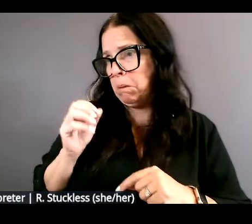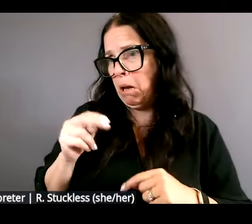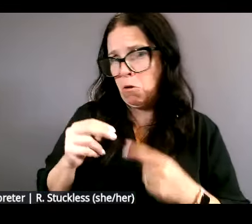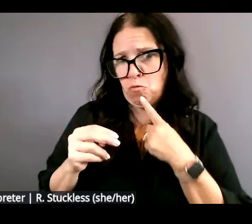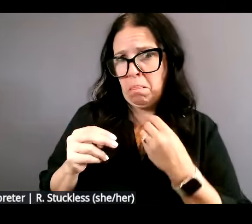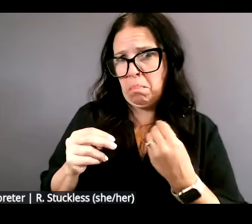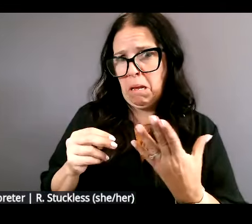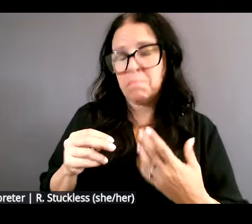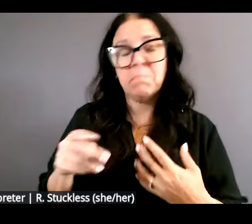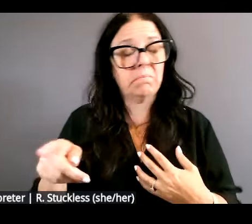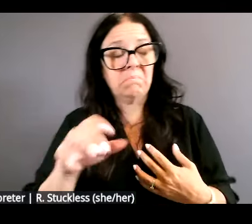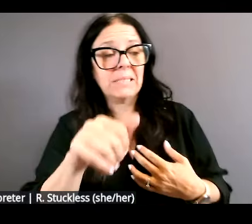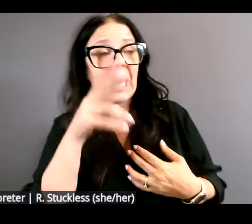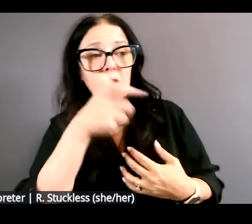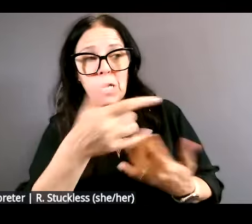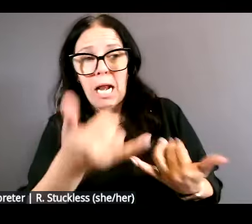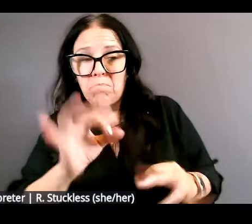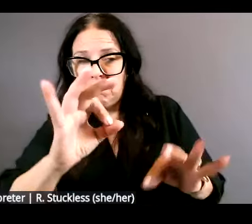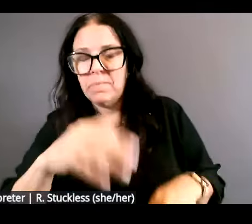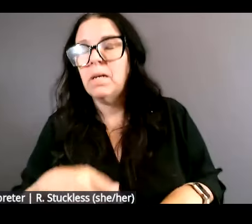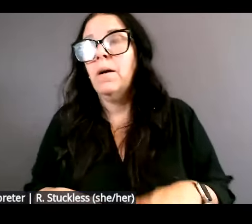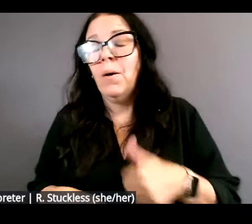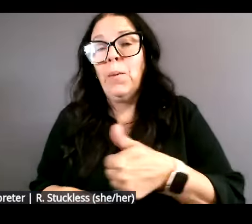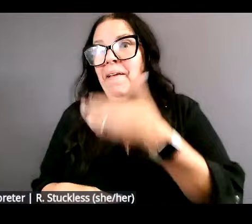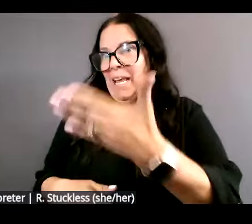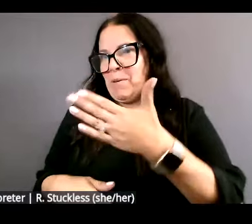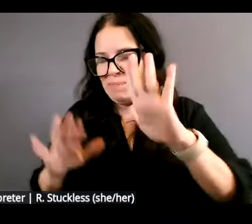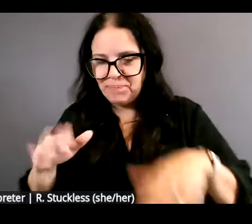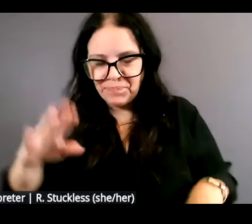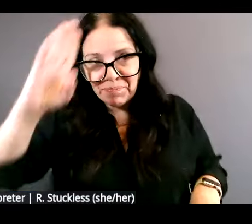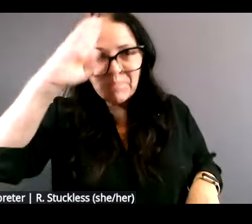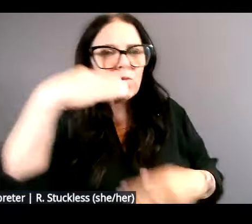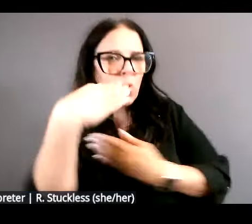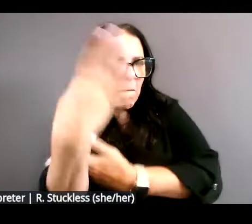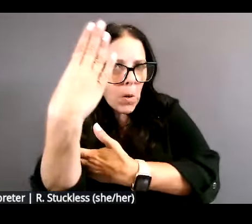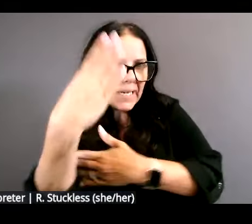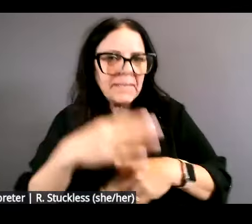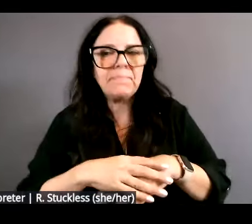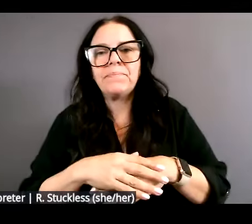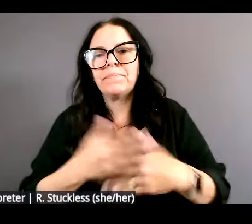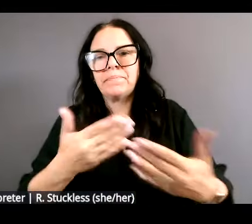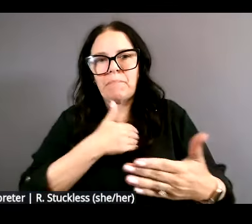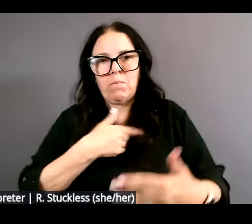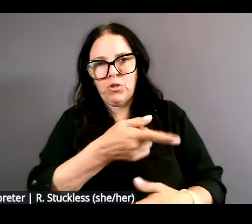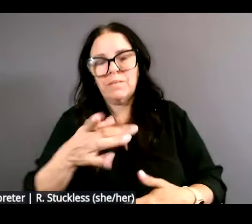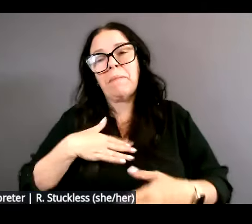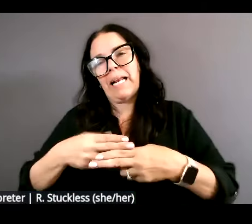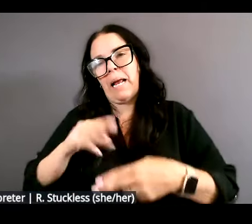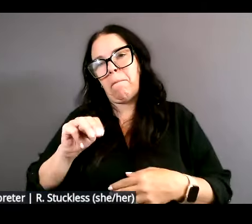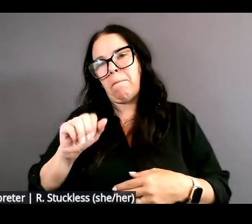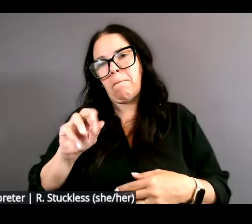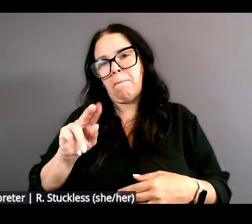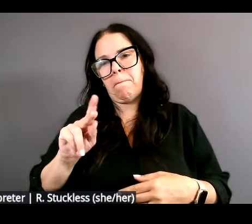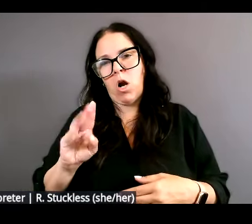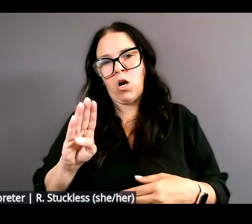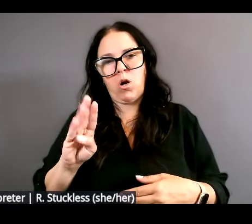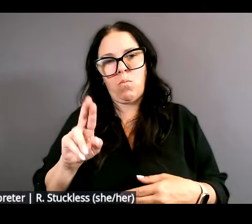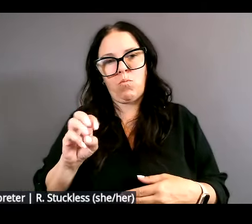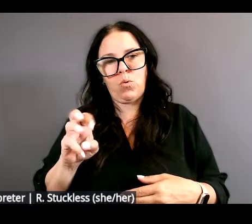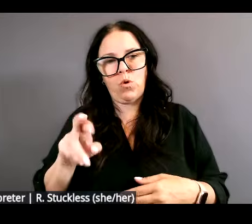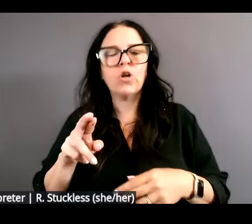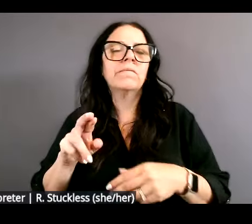you're good now. There you Okay. go. All right, thank you. All right, morning, members of the board. My name is Mark Brewer of Goodman Acker on behalf of